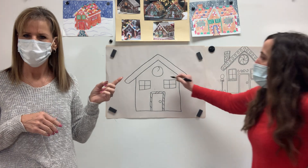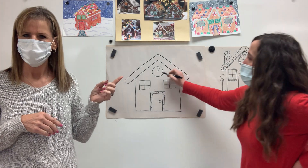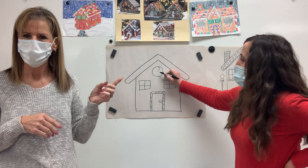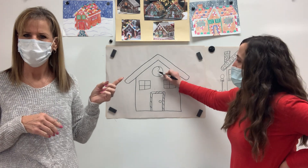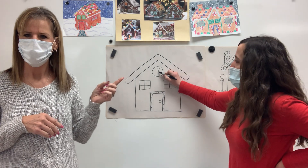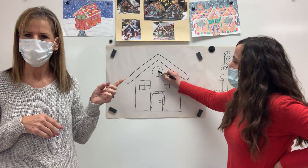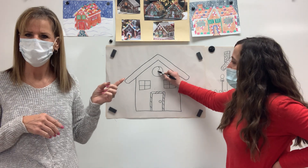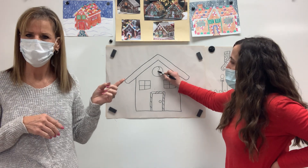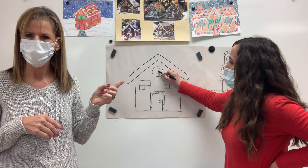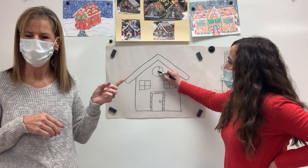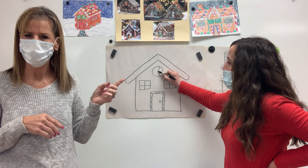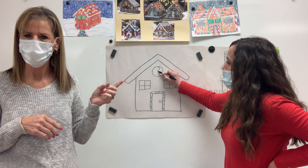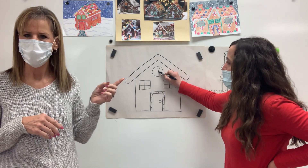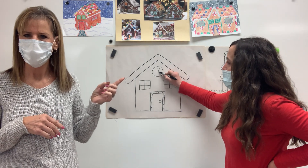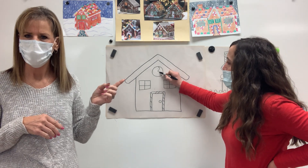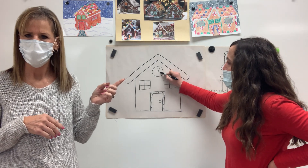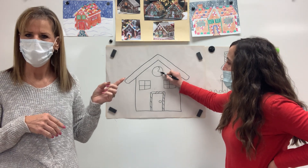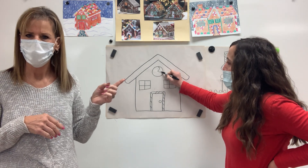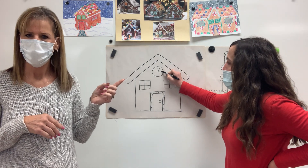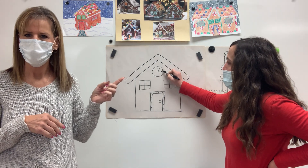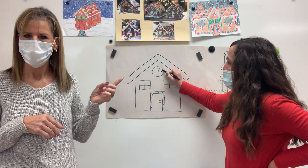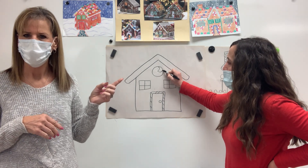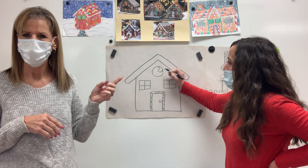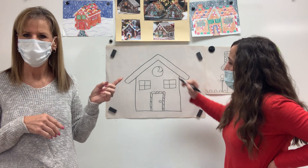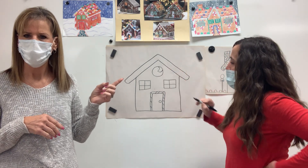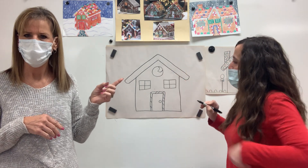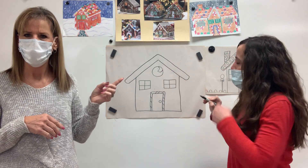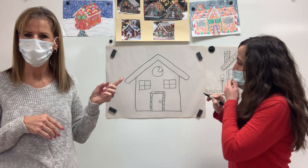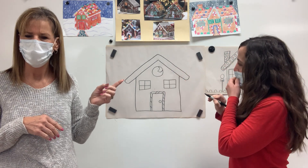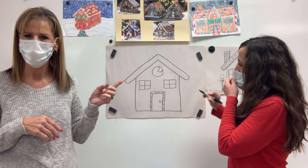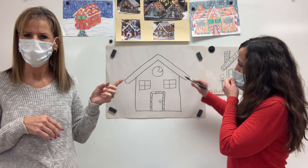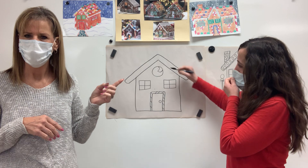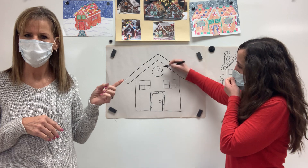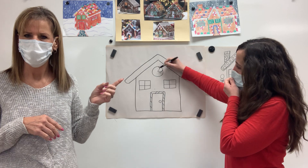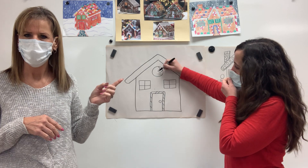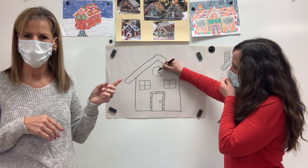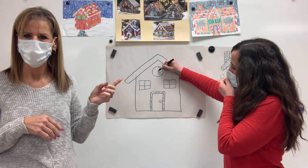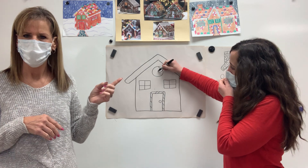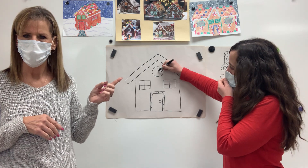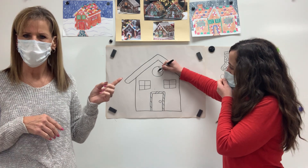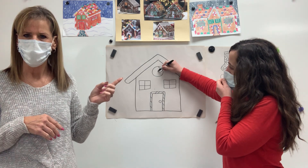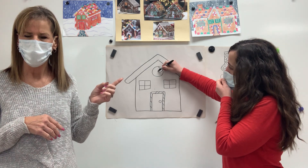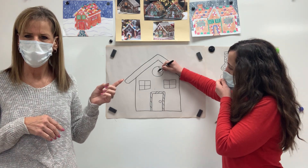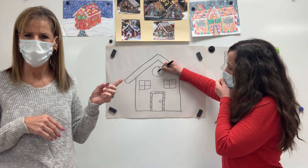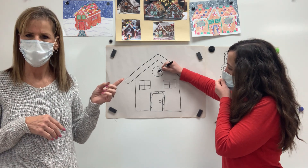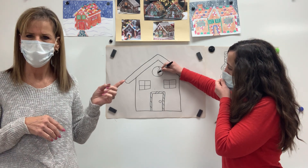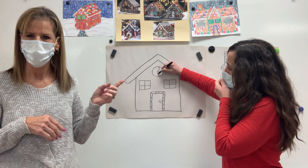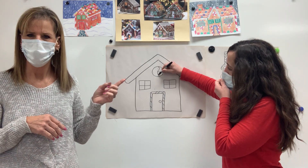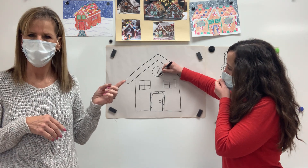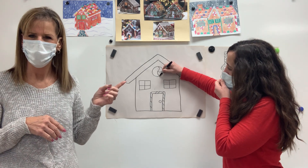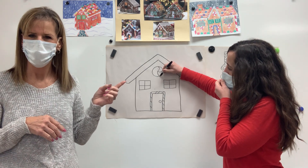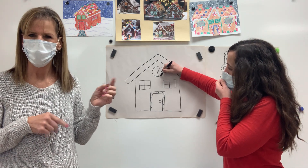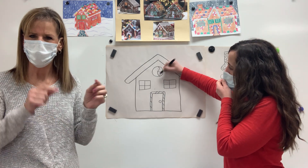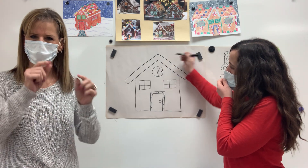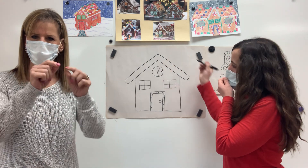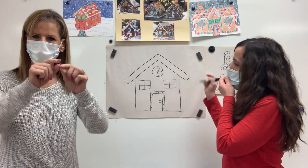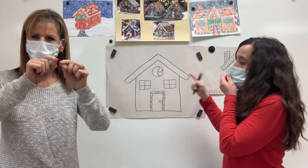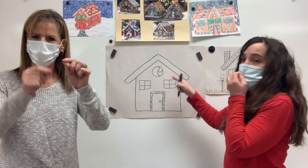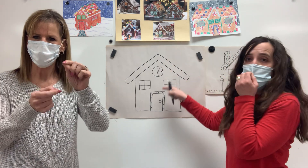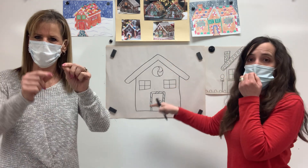From that same dot, curve line out and touch. From that same dot, curve line out and touch. And guys, we're